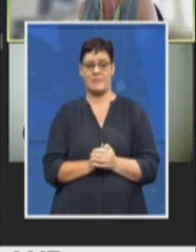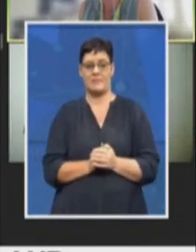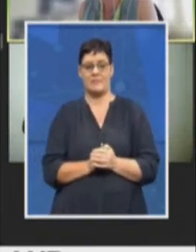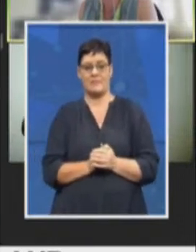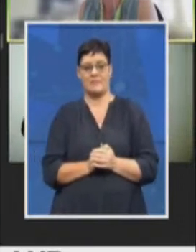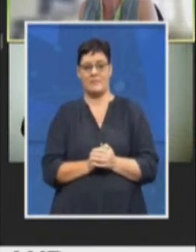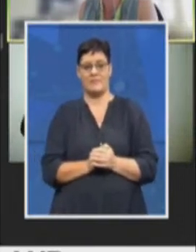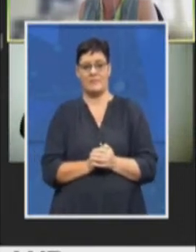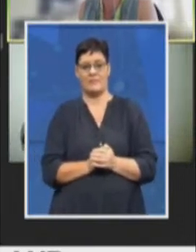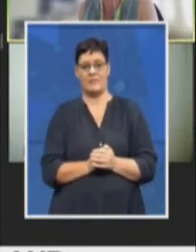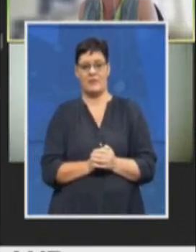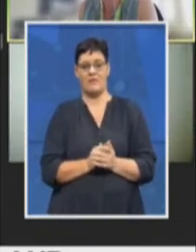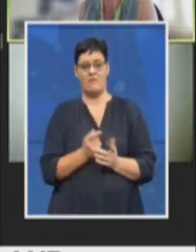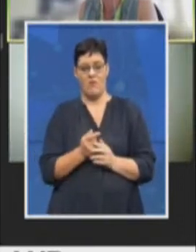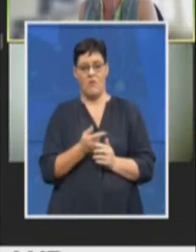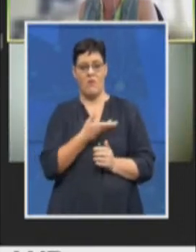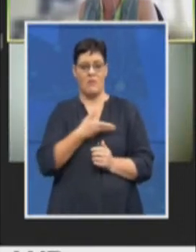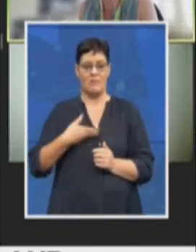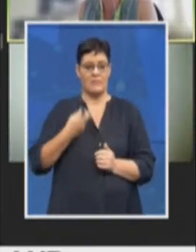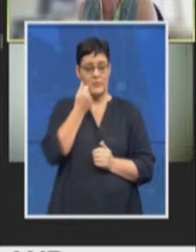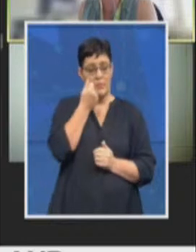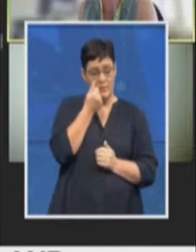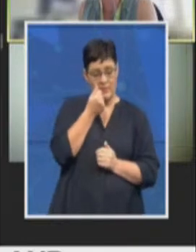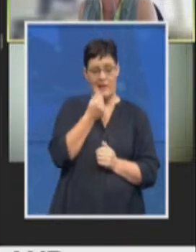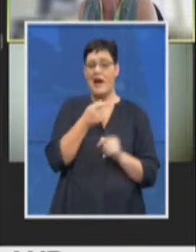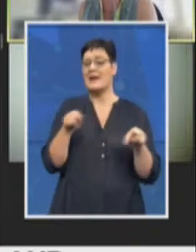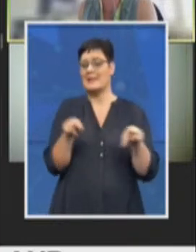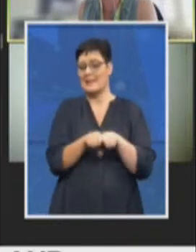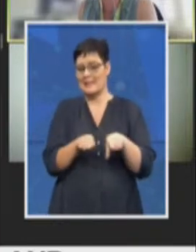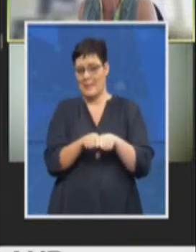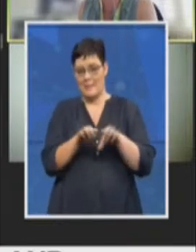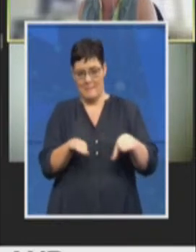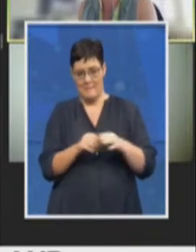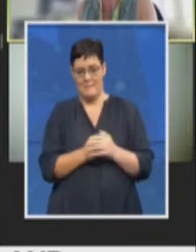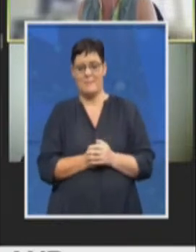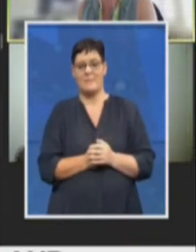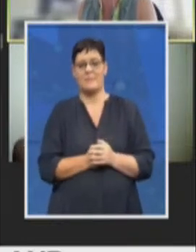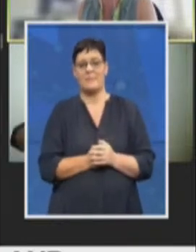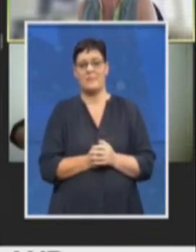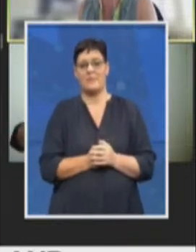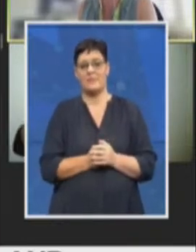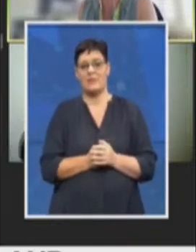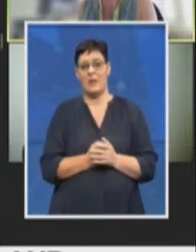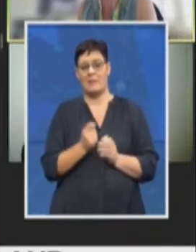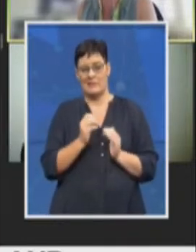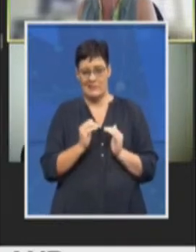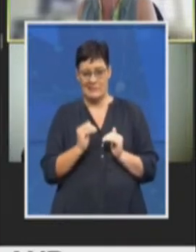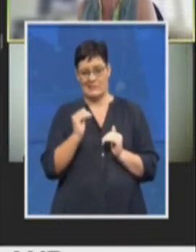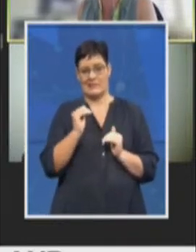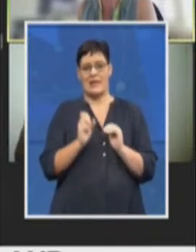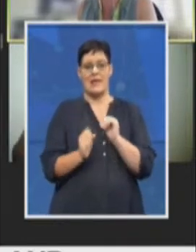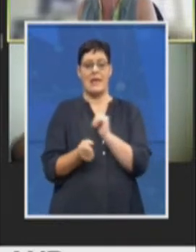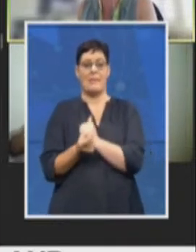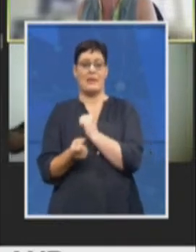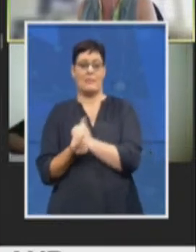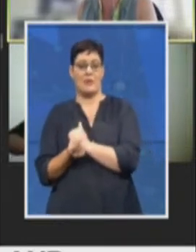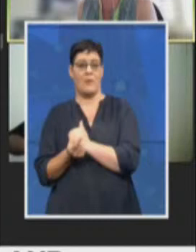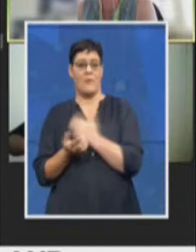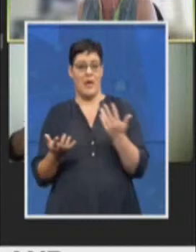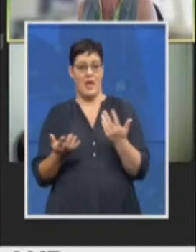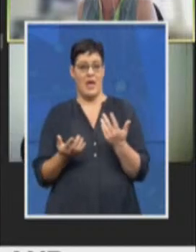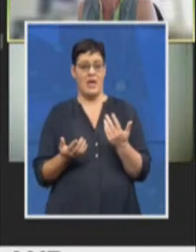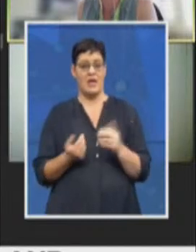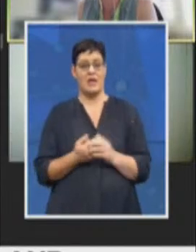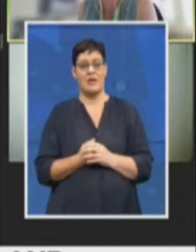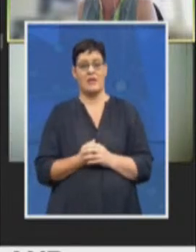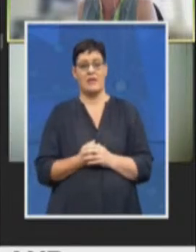very similar pattern between males and females, slightly increased incidence in each of the waves in terms of